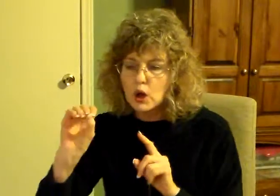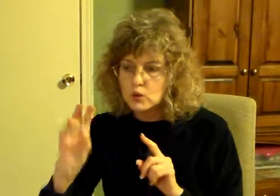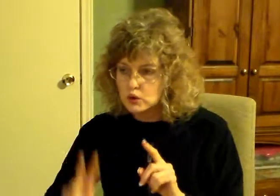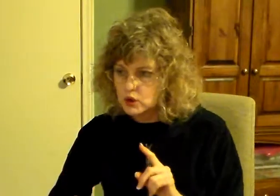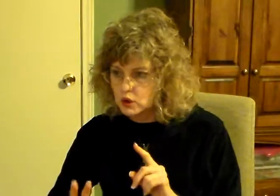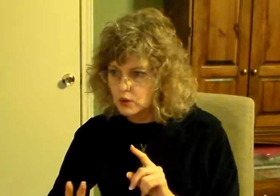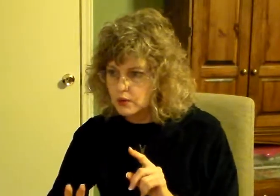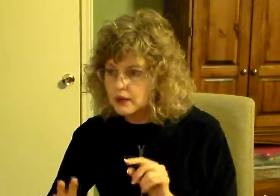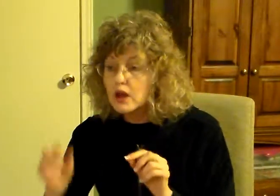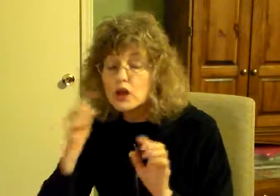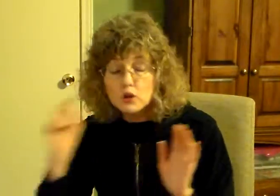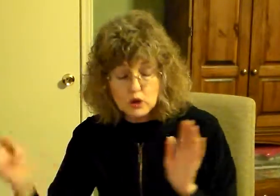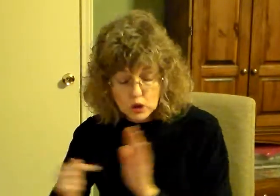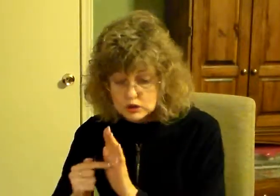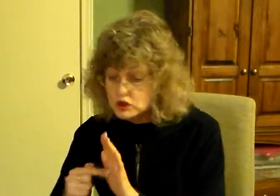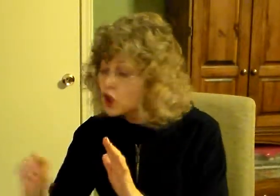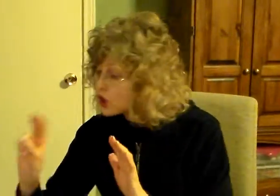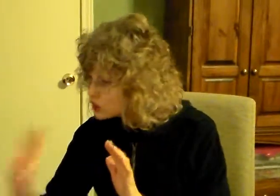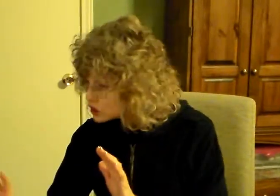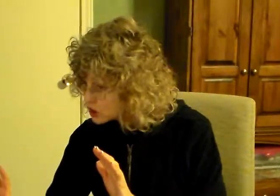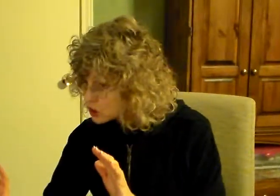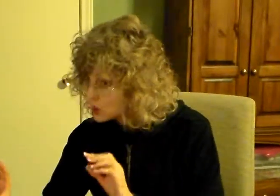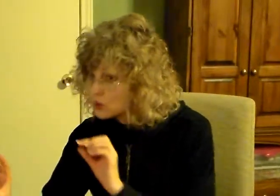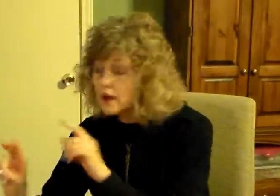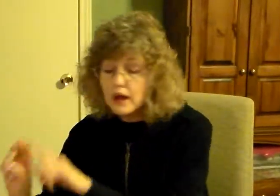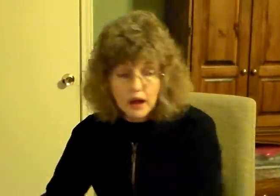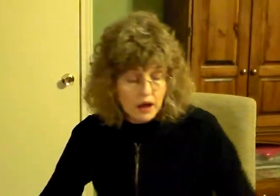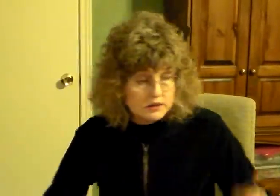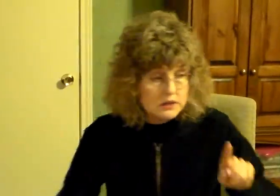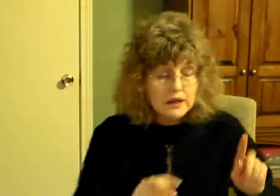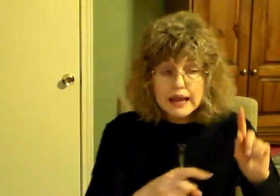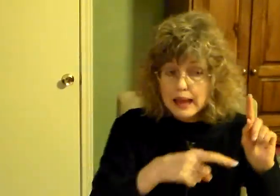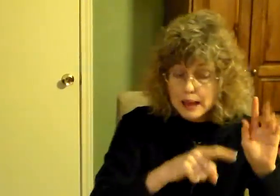the 2 here, because the oxide ion is a -2 and hydrogen is +1.